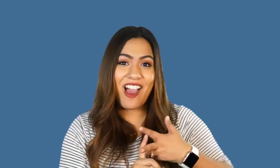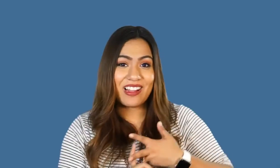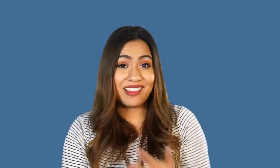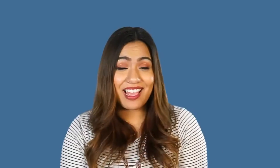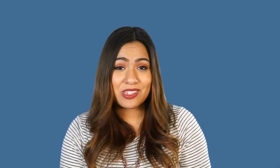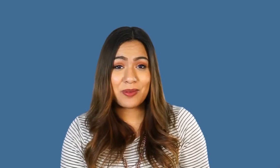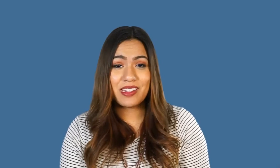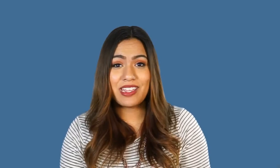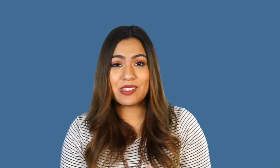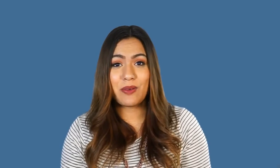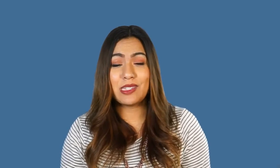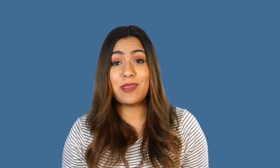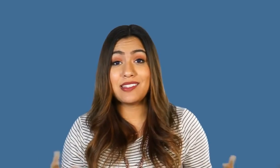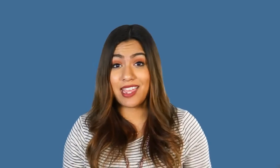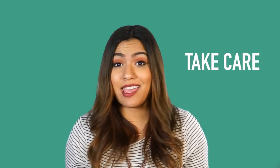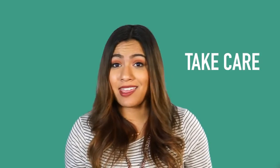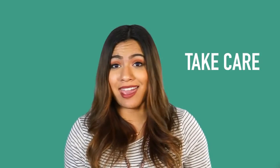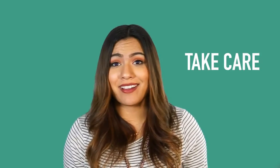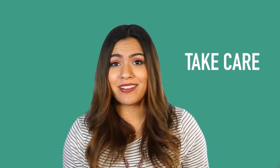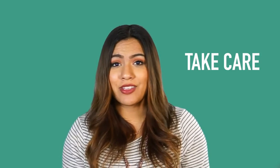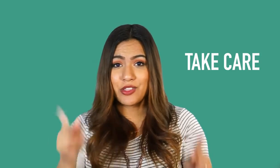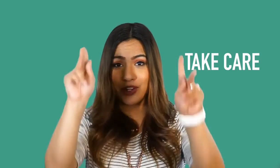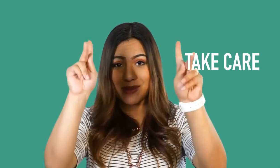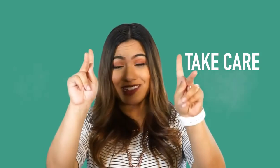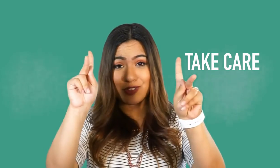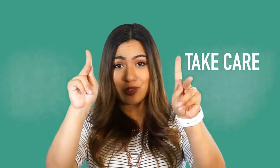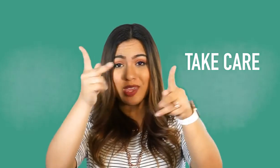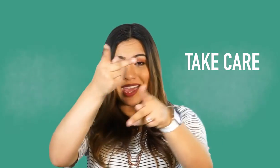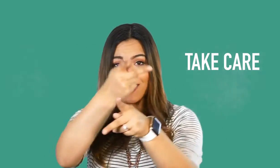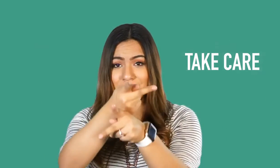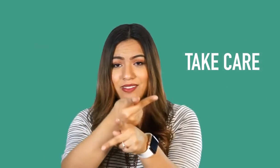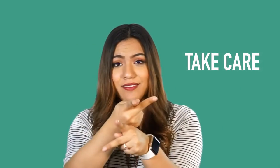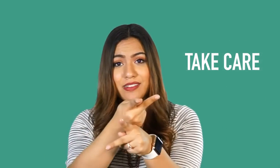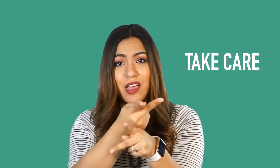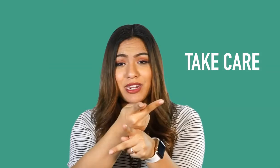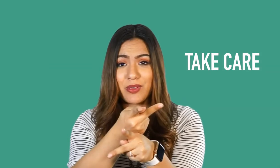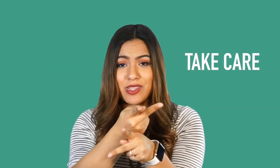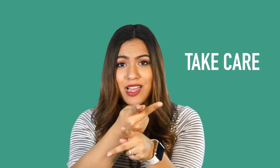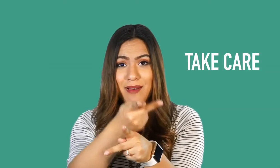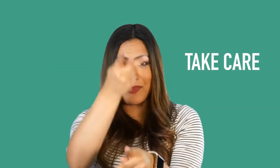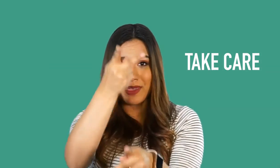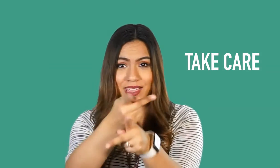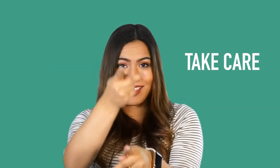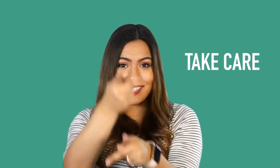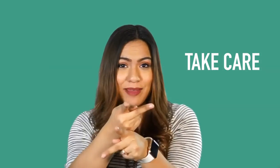Our last one is going to be take care. So you're going to make 2 Ks, dominant goes on top, tap